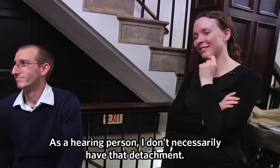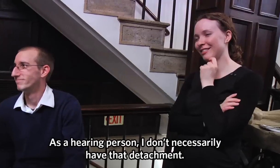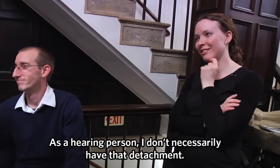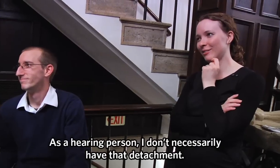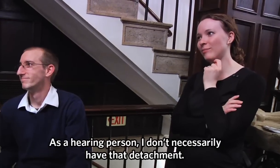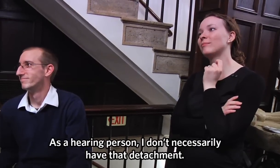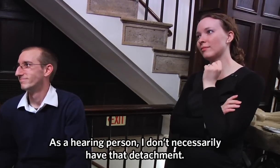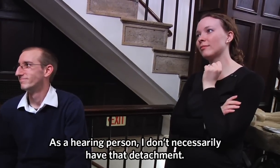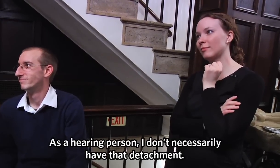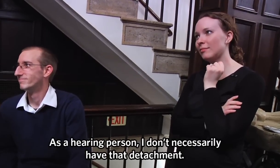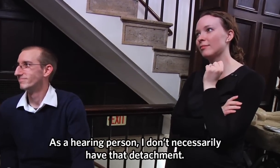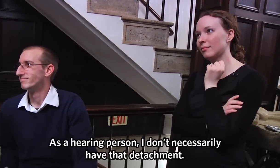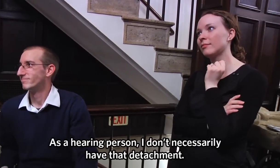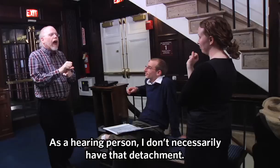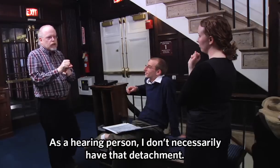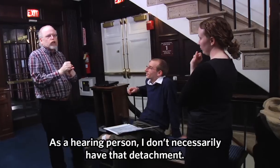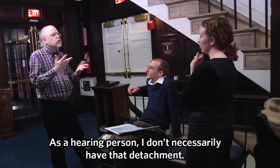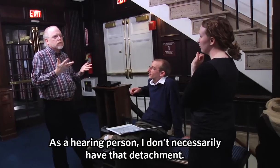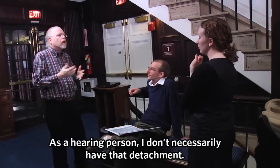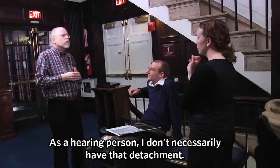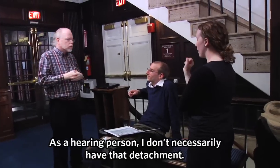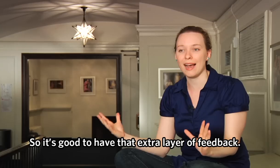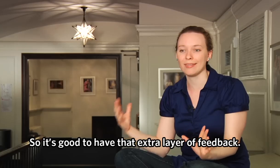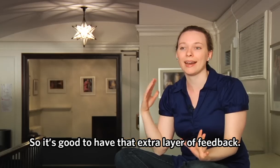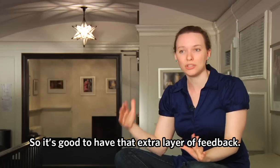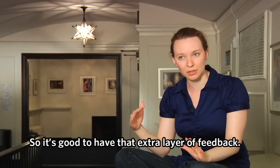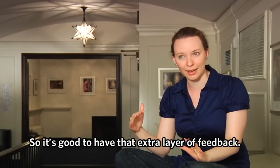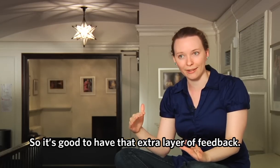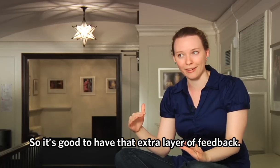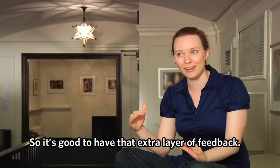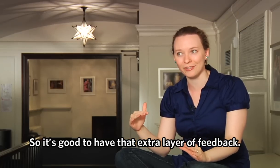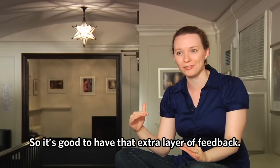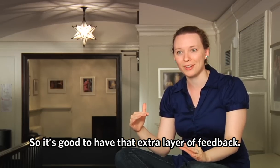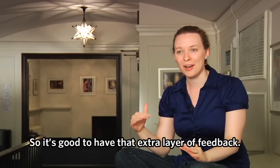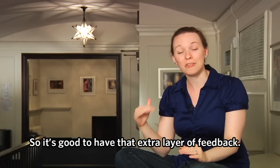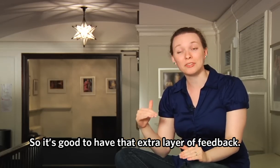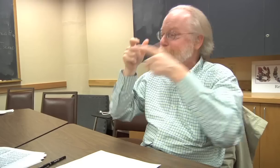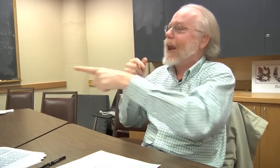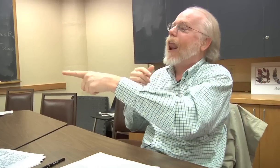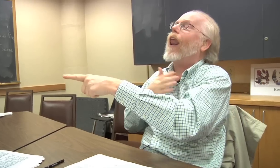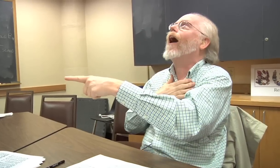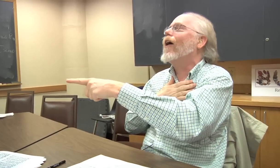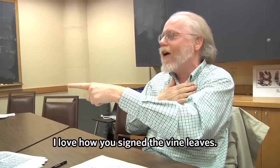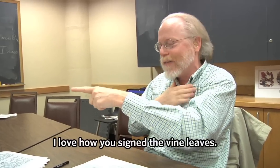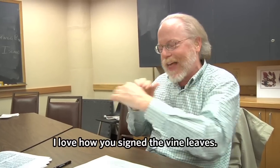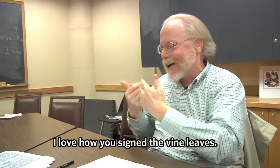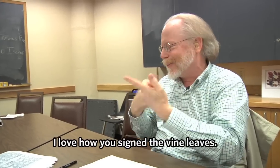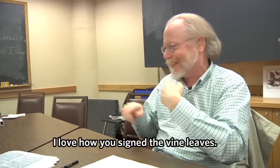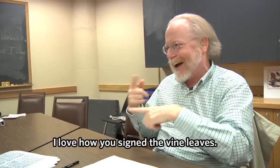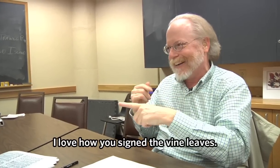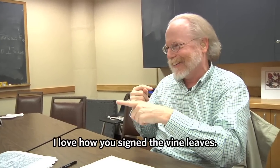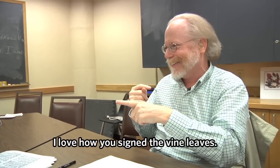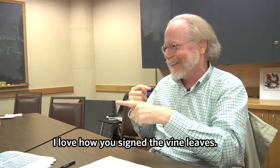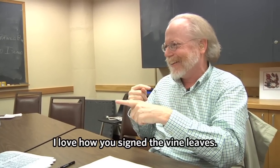hearing person, I don't necessarily have that detachment, so it's good to have that extra layer of feedback. I loved how